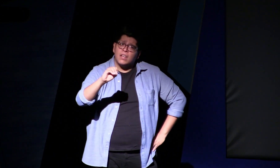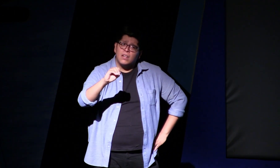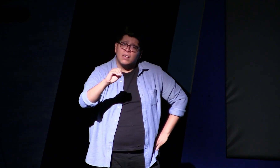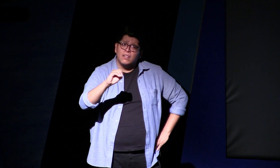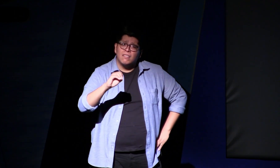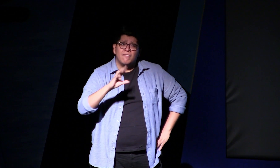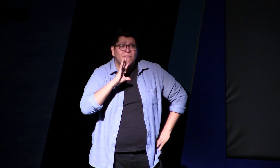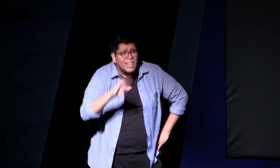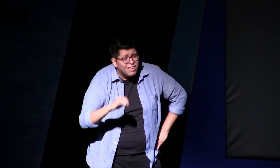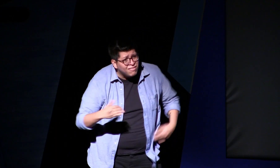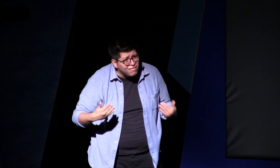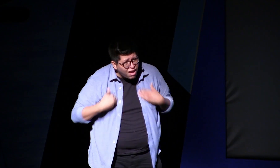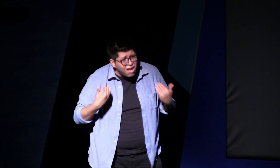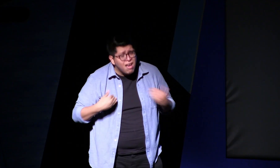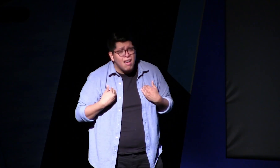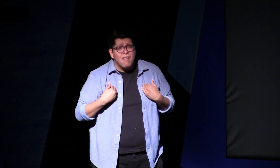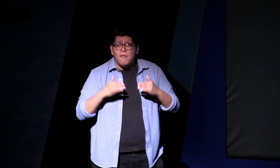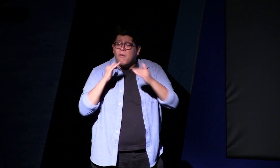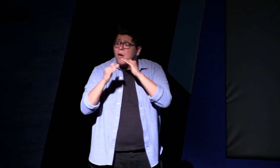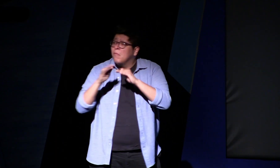John Williams died at the age of 50.